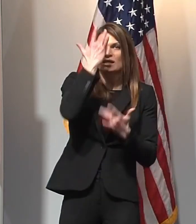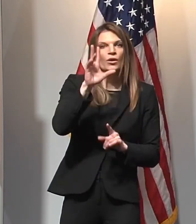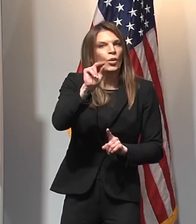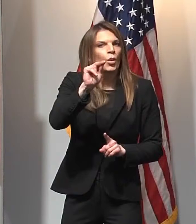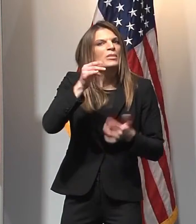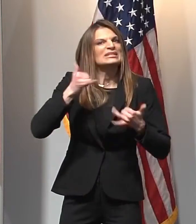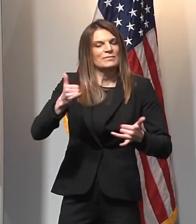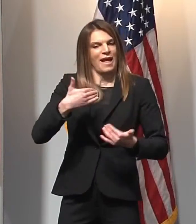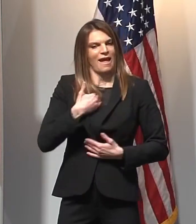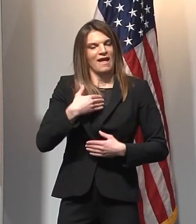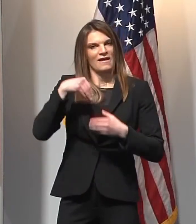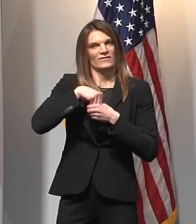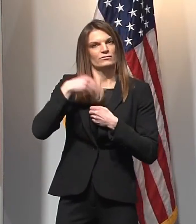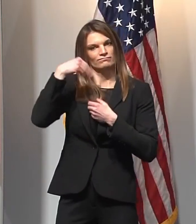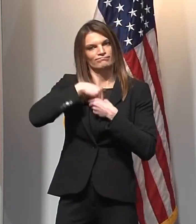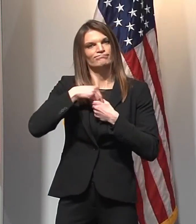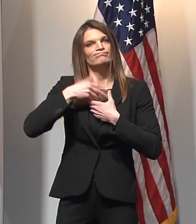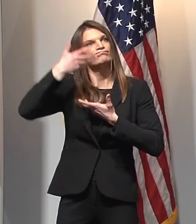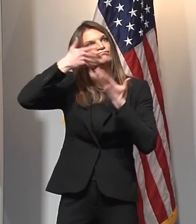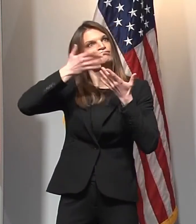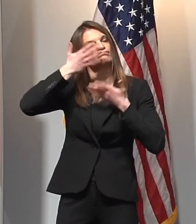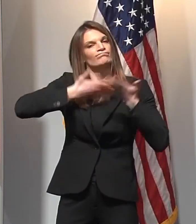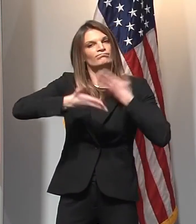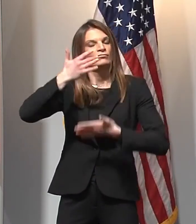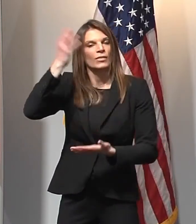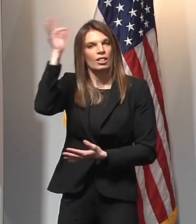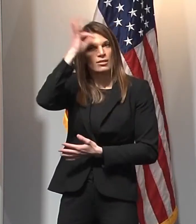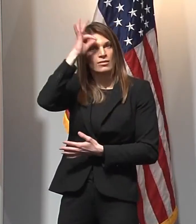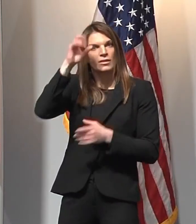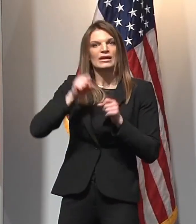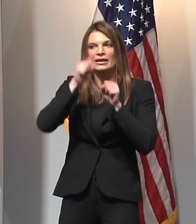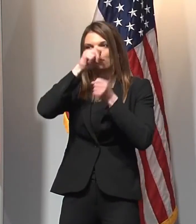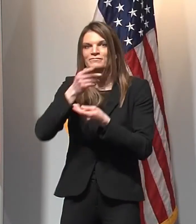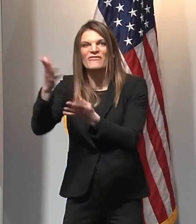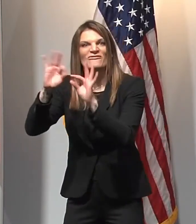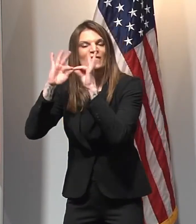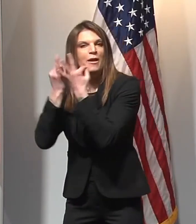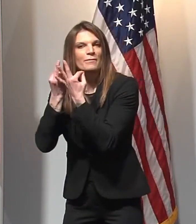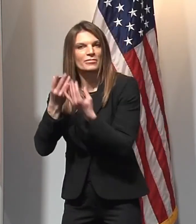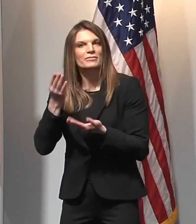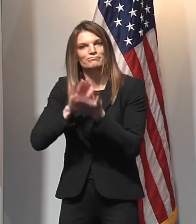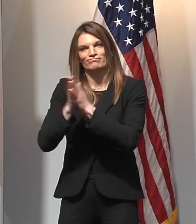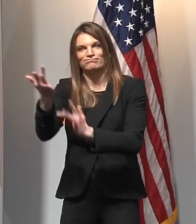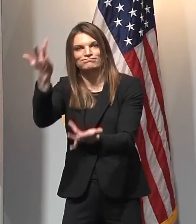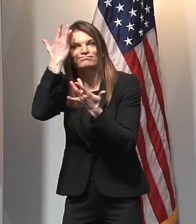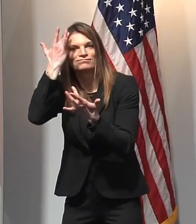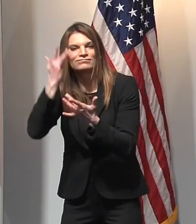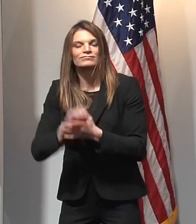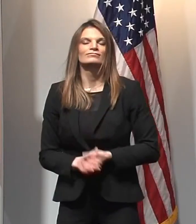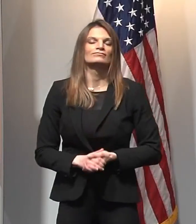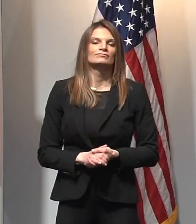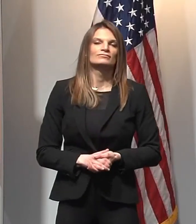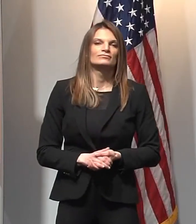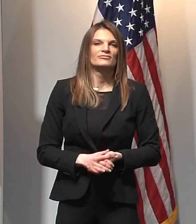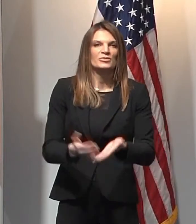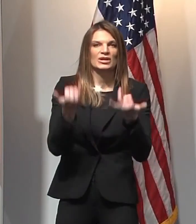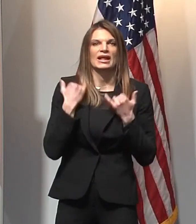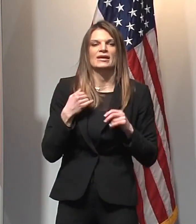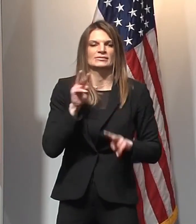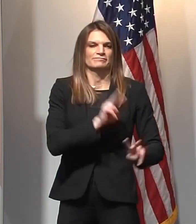in their household or their communities who can get very sick. We are still tracking cases of